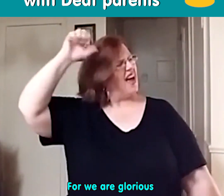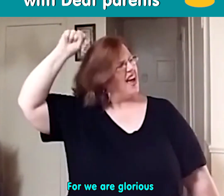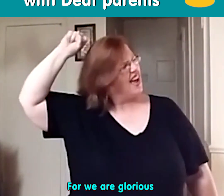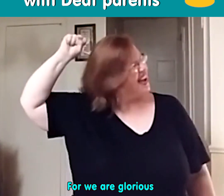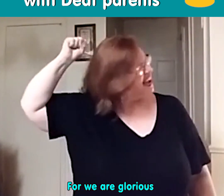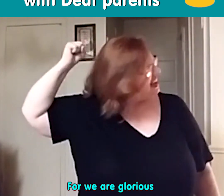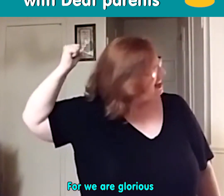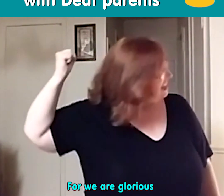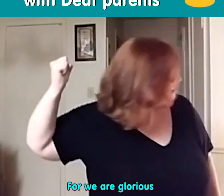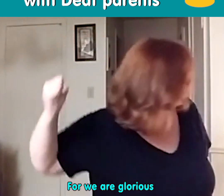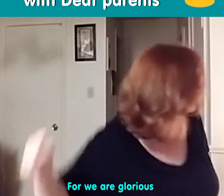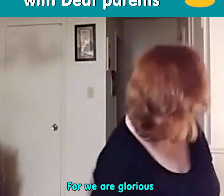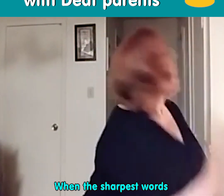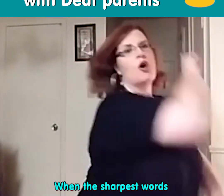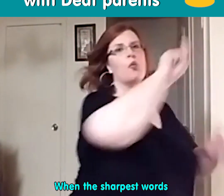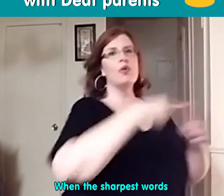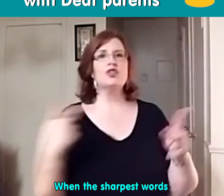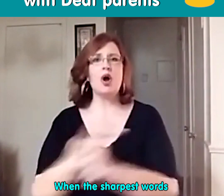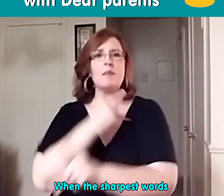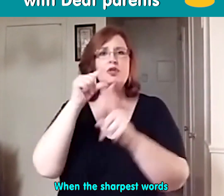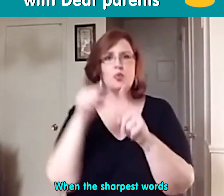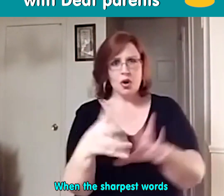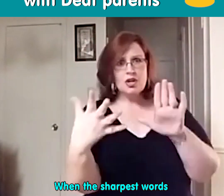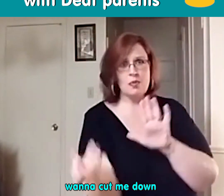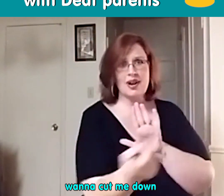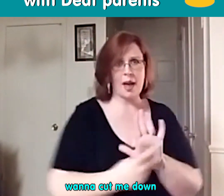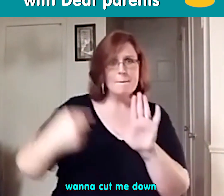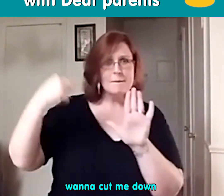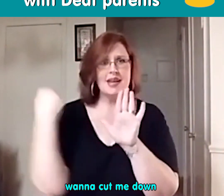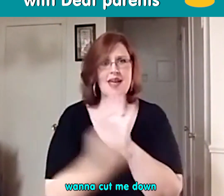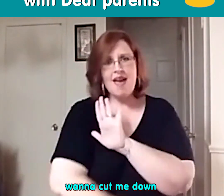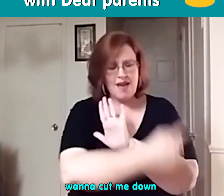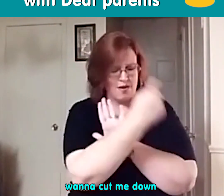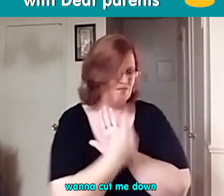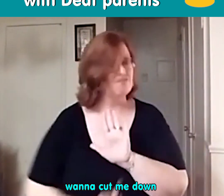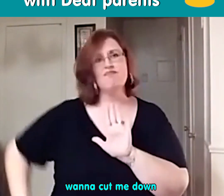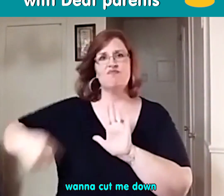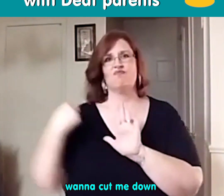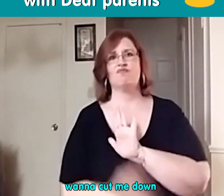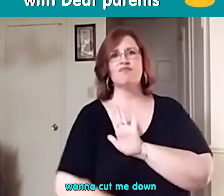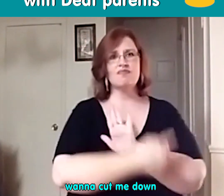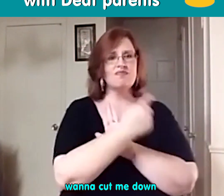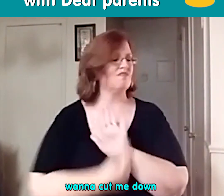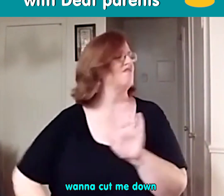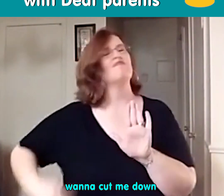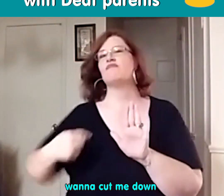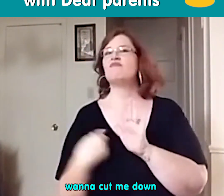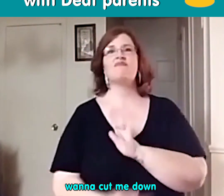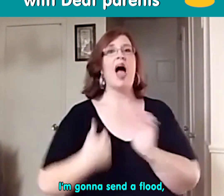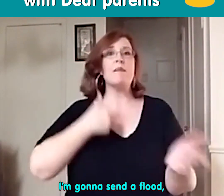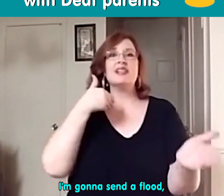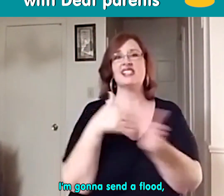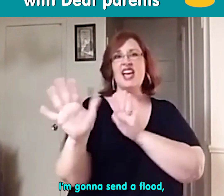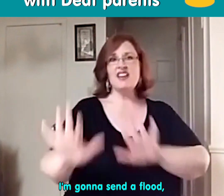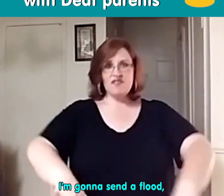I drum. I'm not scared to be seen, I make no apologies. This